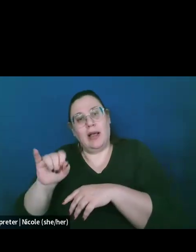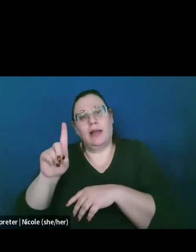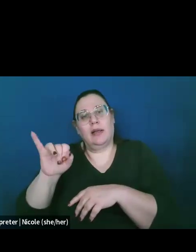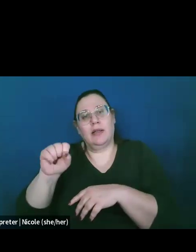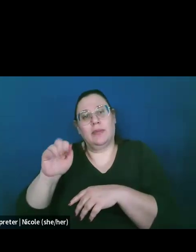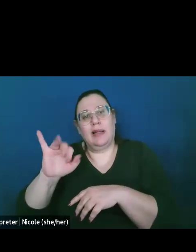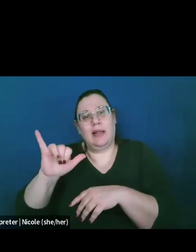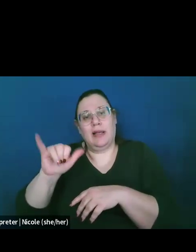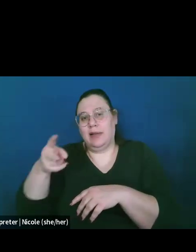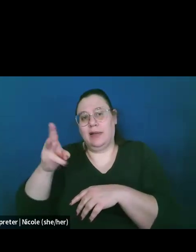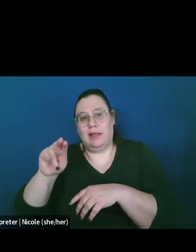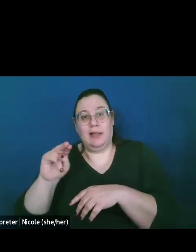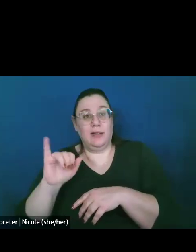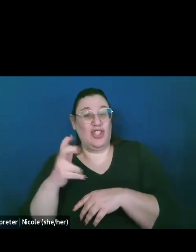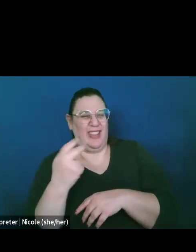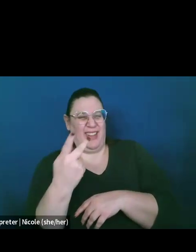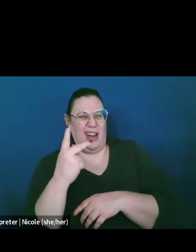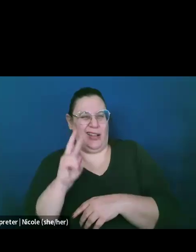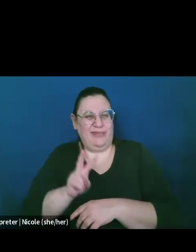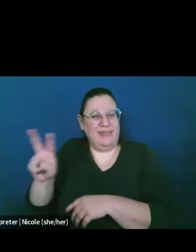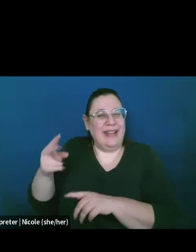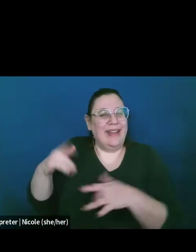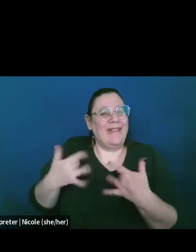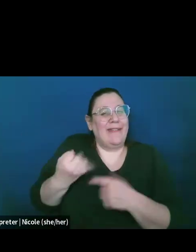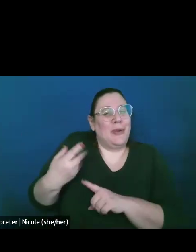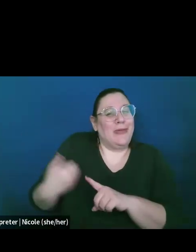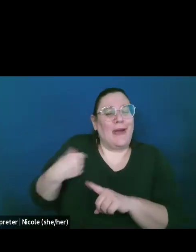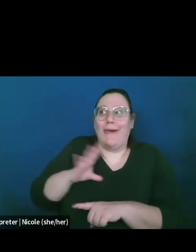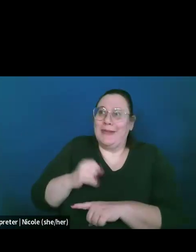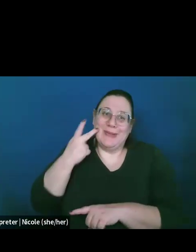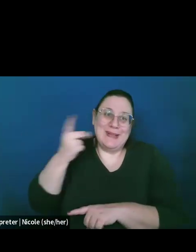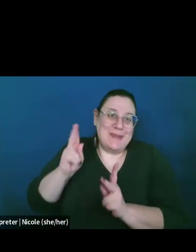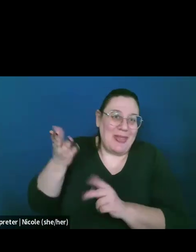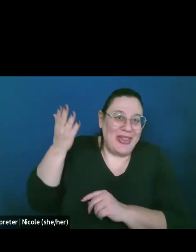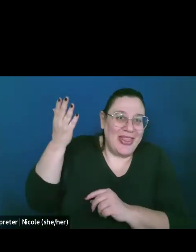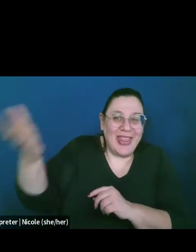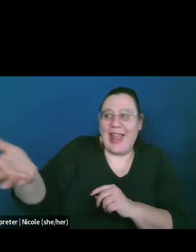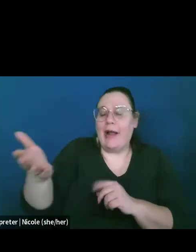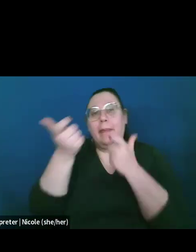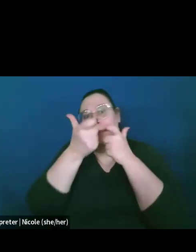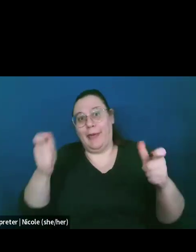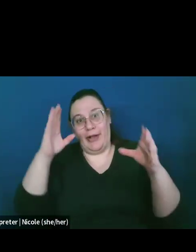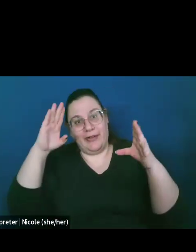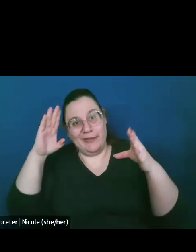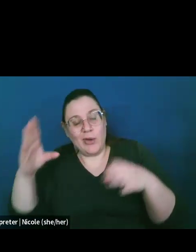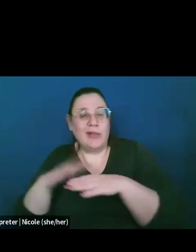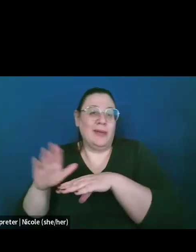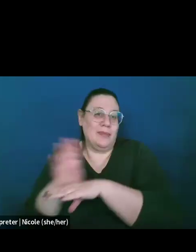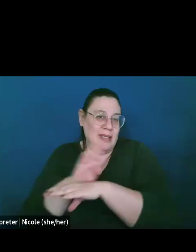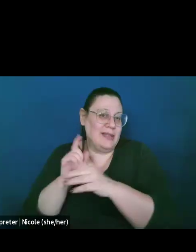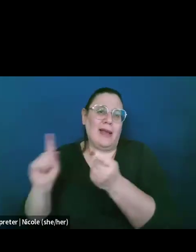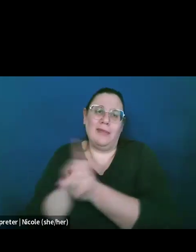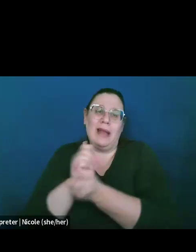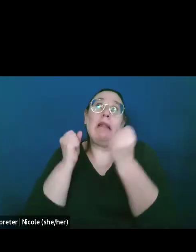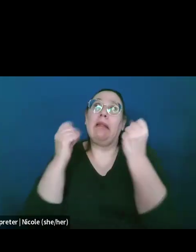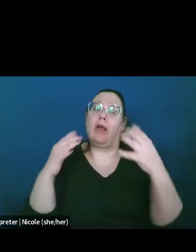actually went to an event a few months ago and it was great to see everyone there. And the big focus was on business. And I met a lot of